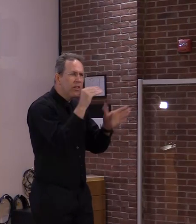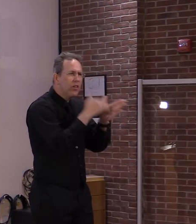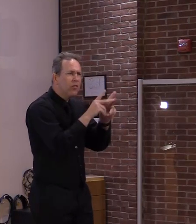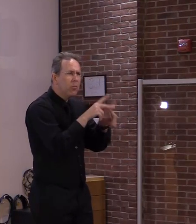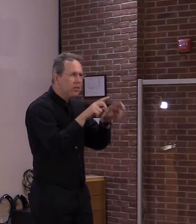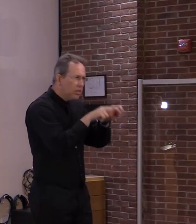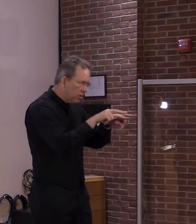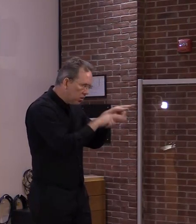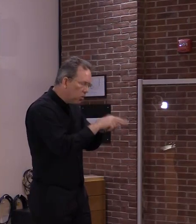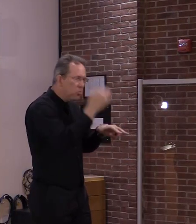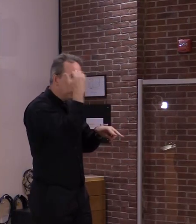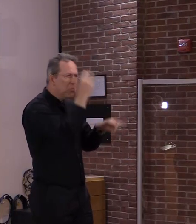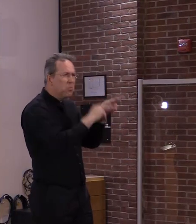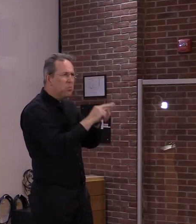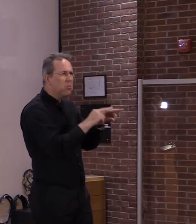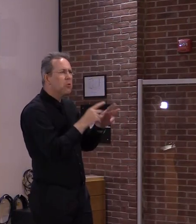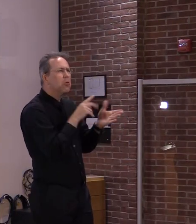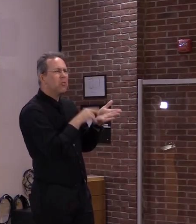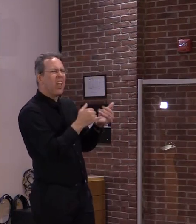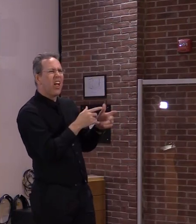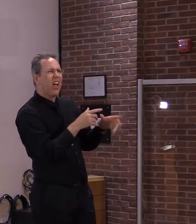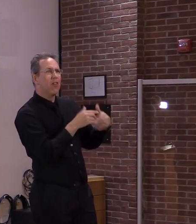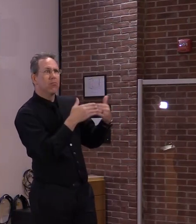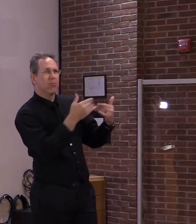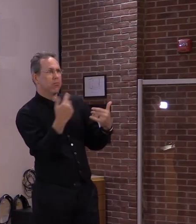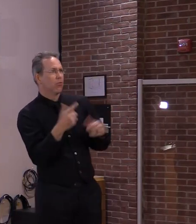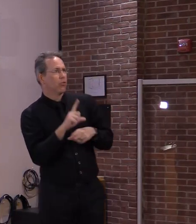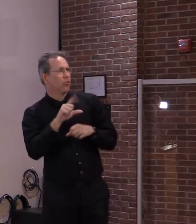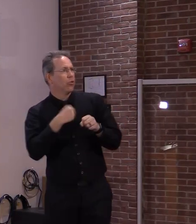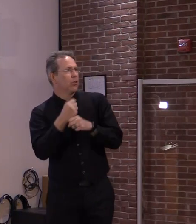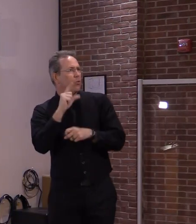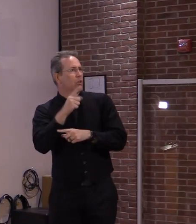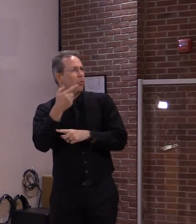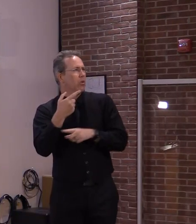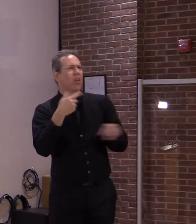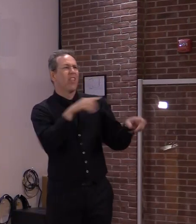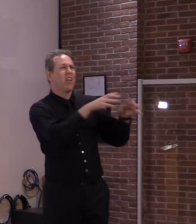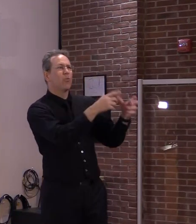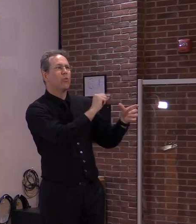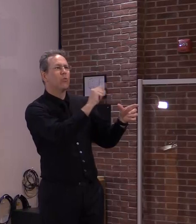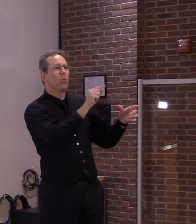because it's part of, I believe, their regular schedule of how they evaluate these.